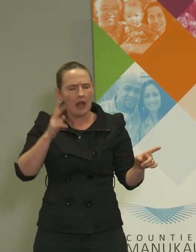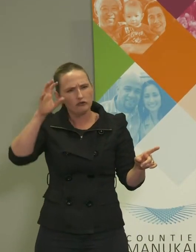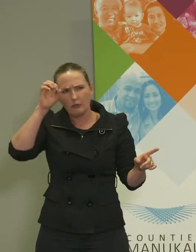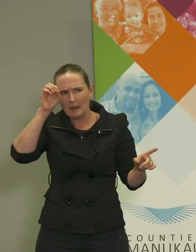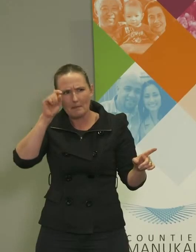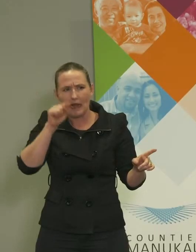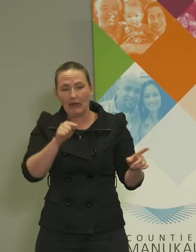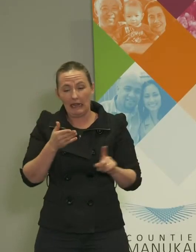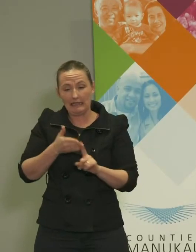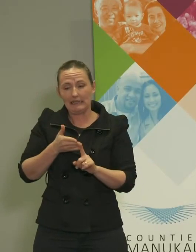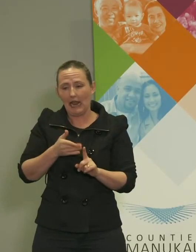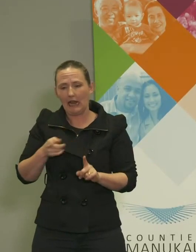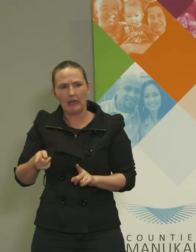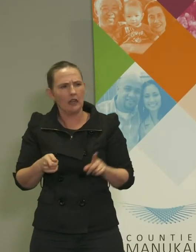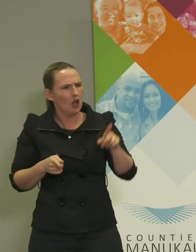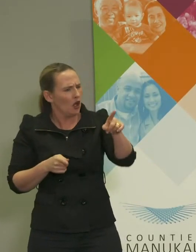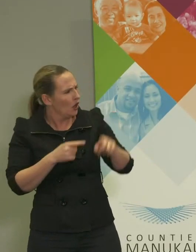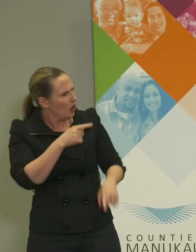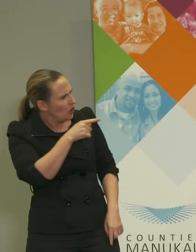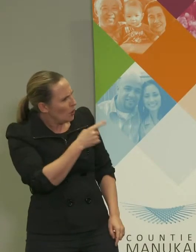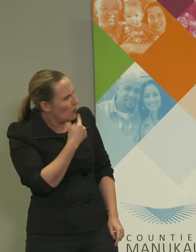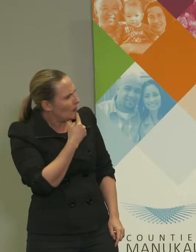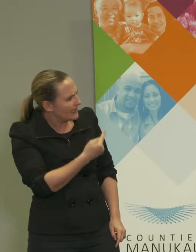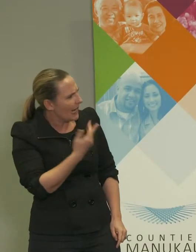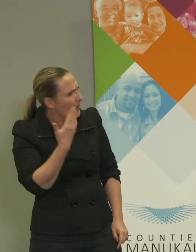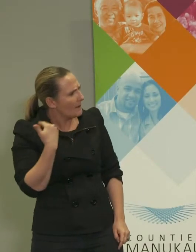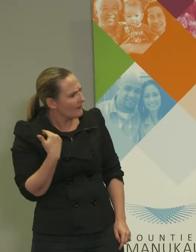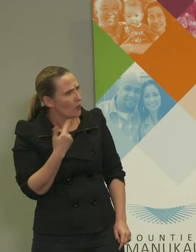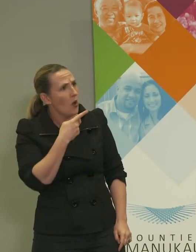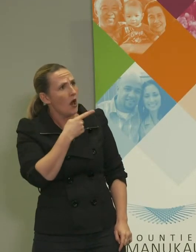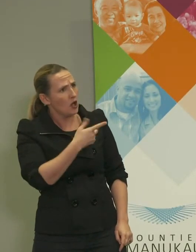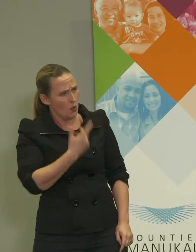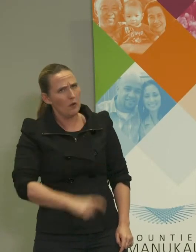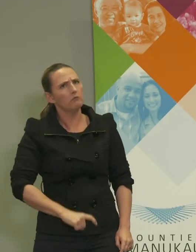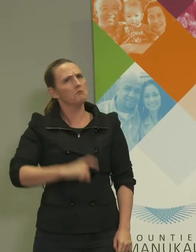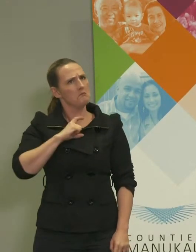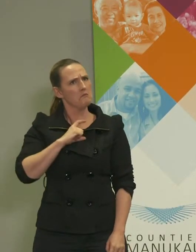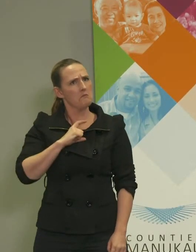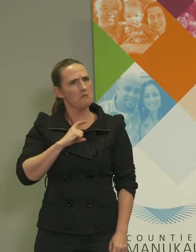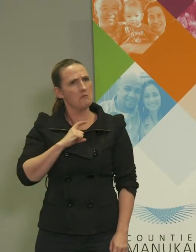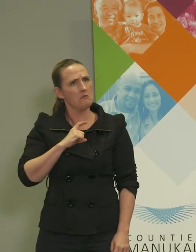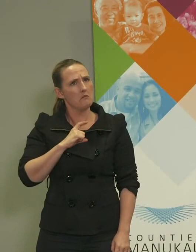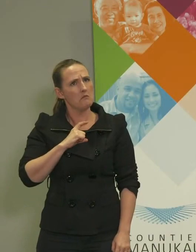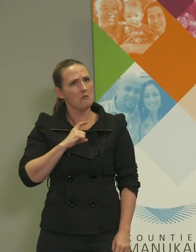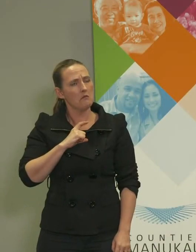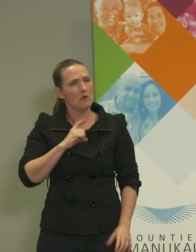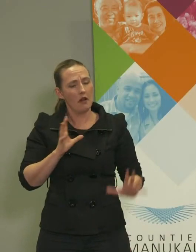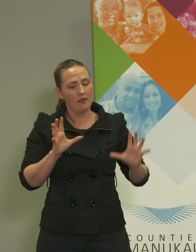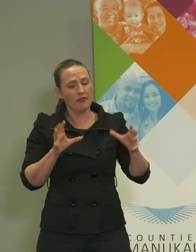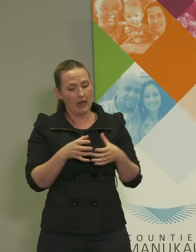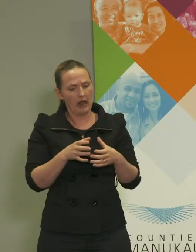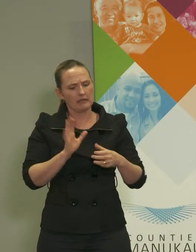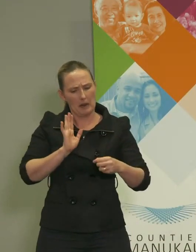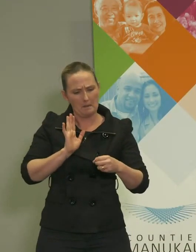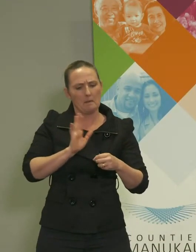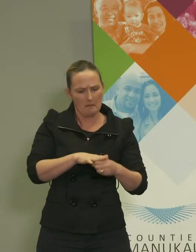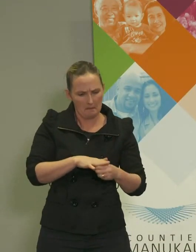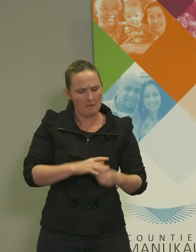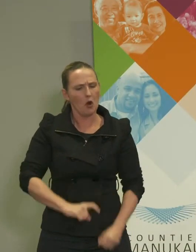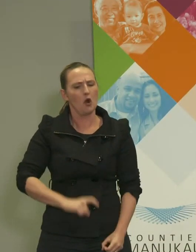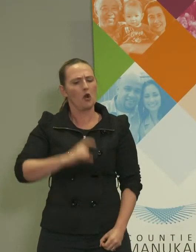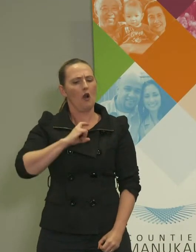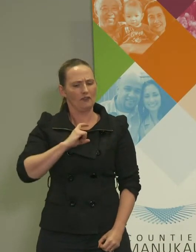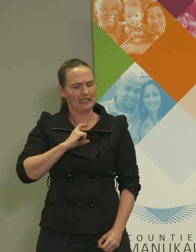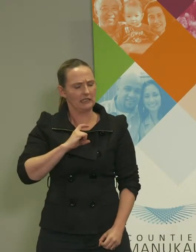Okay, and just finally, you said before you have confidence the clusters are contained or you're on top of it or something along